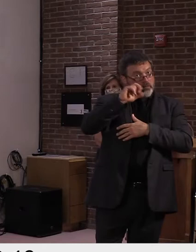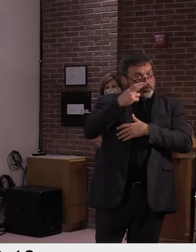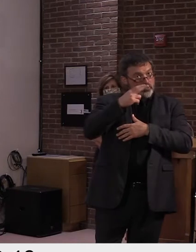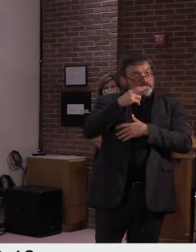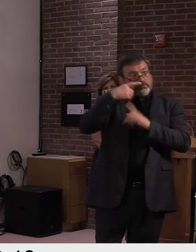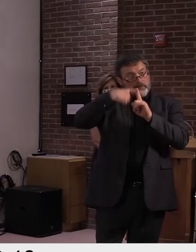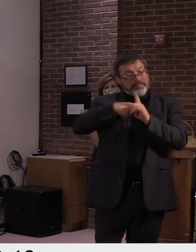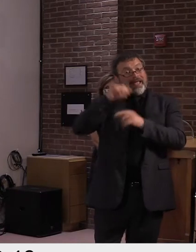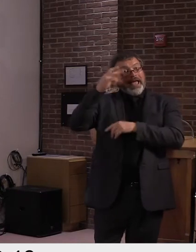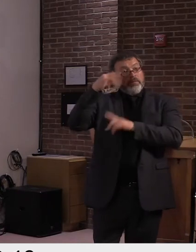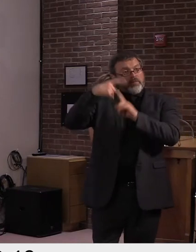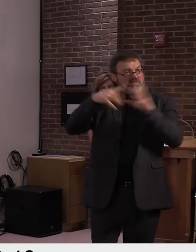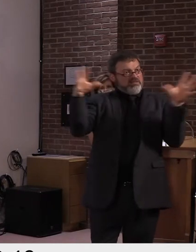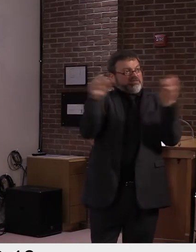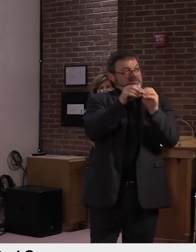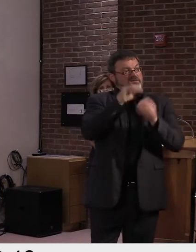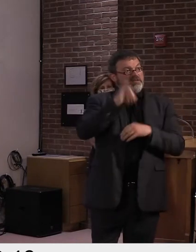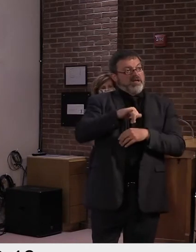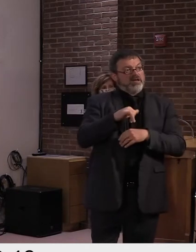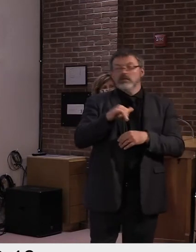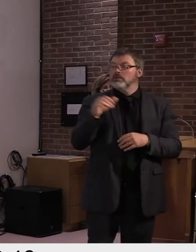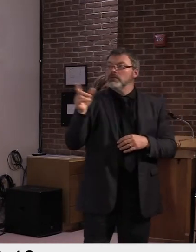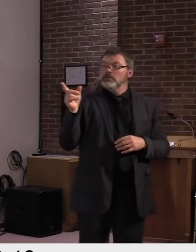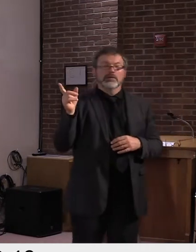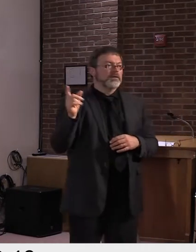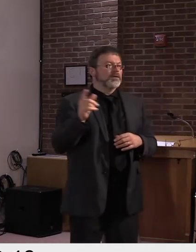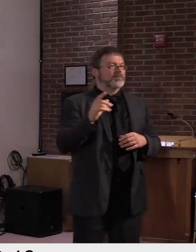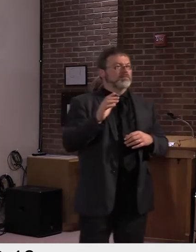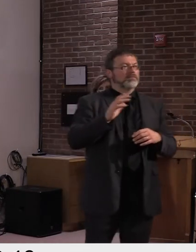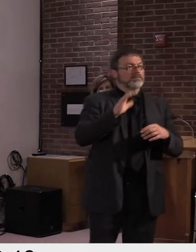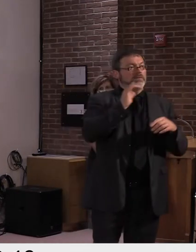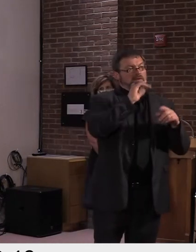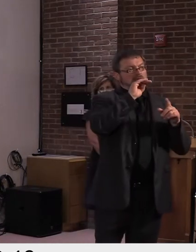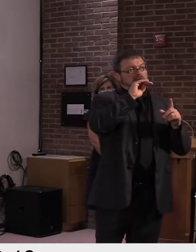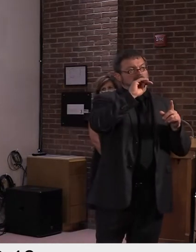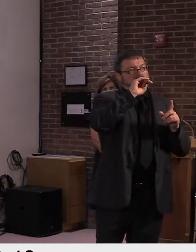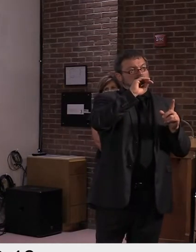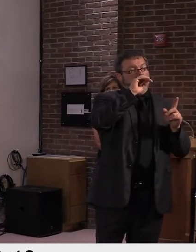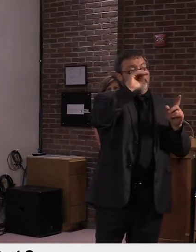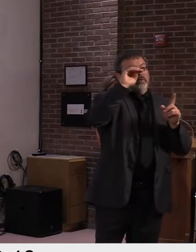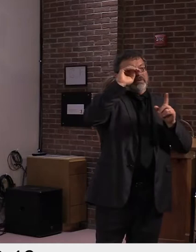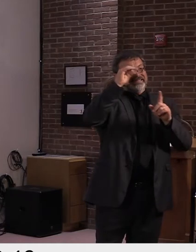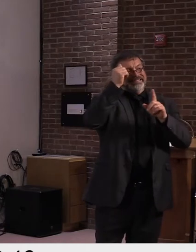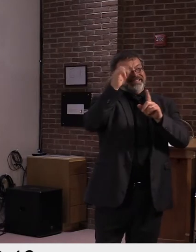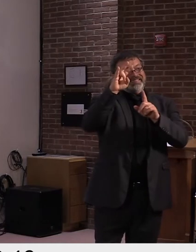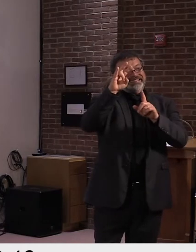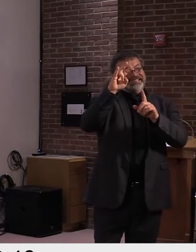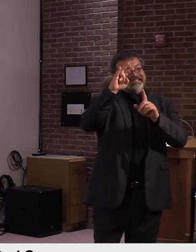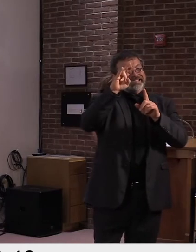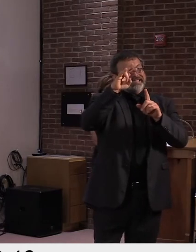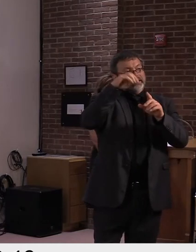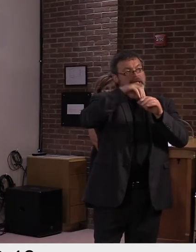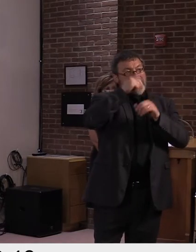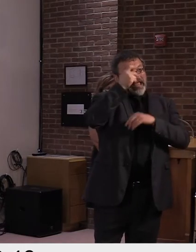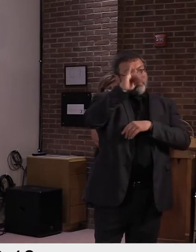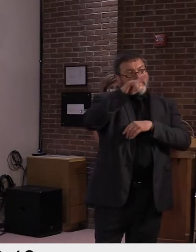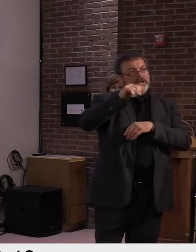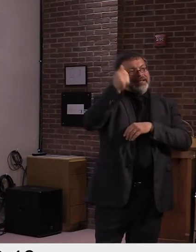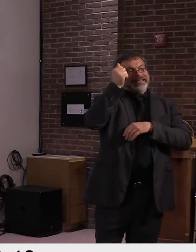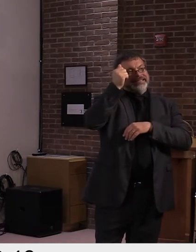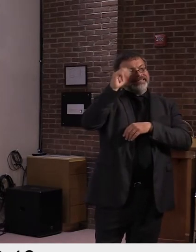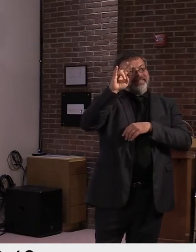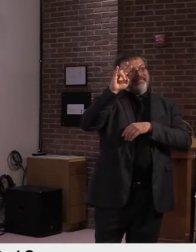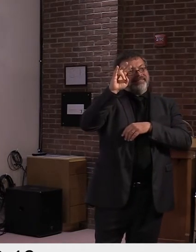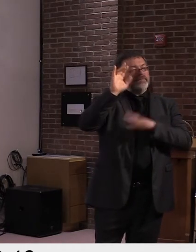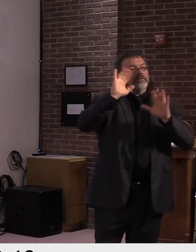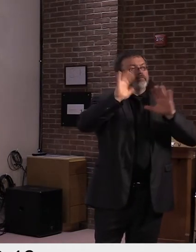17 was April, 9 was March. Oh, I see. Okay. So keep in mind, things began